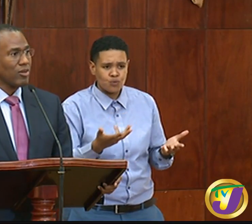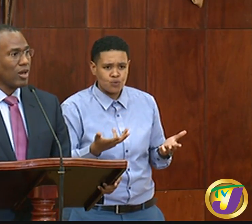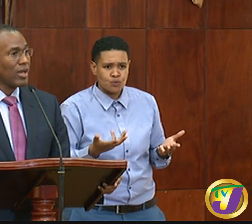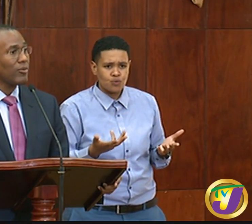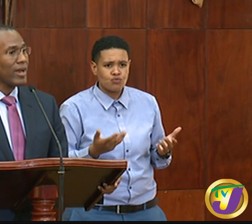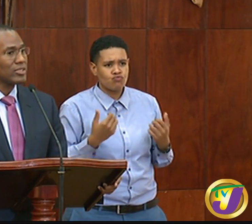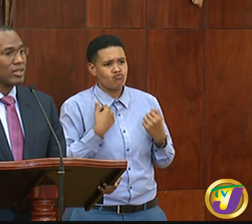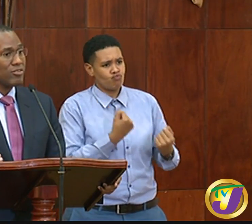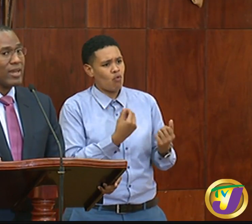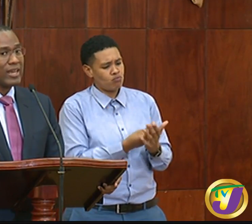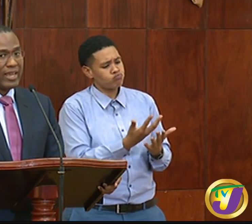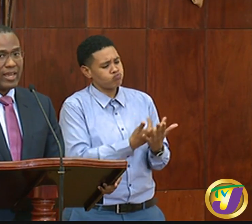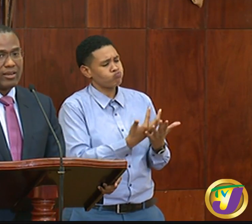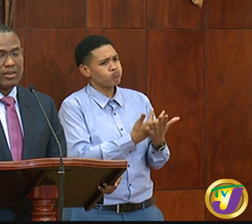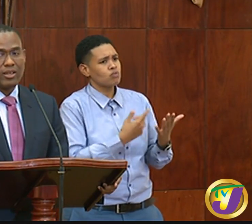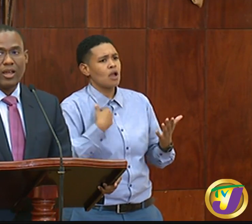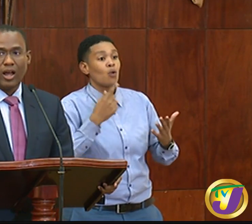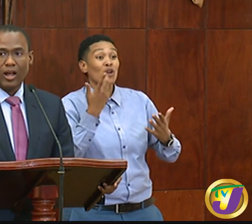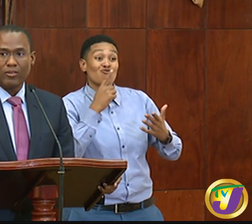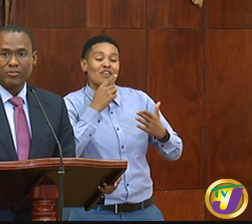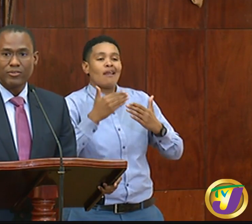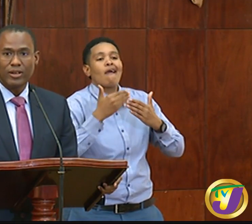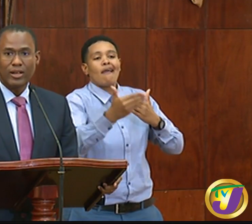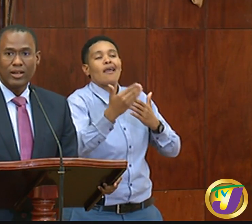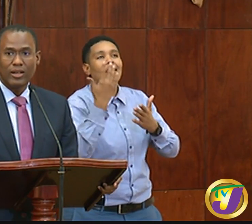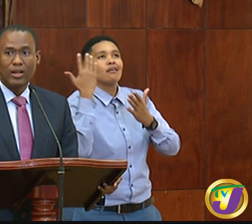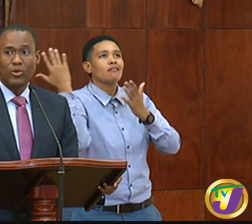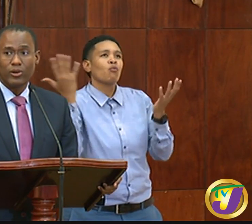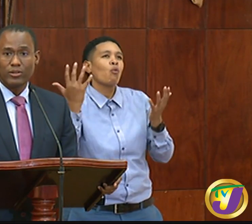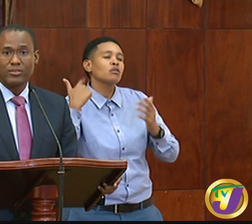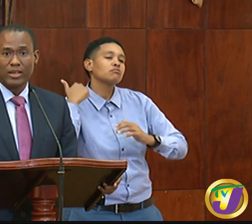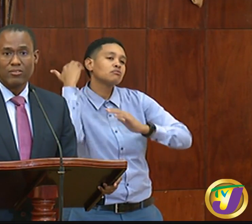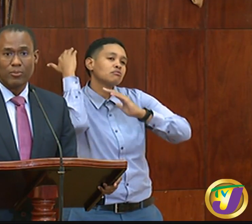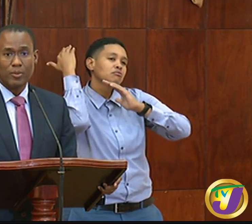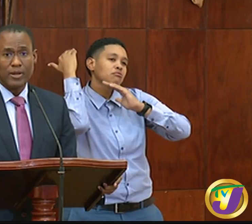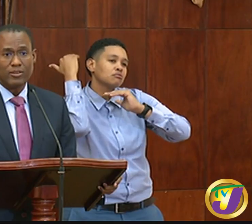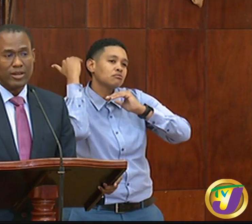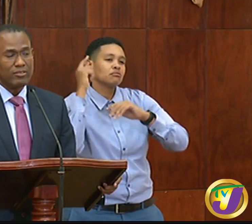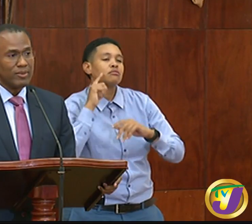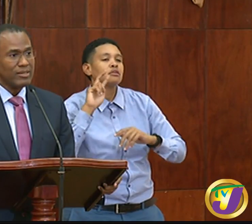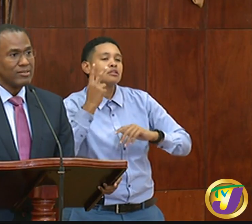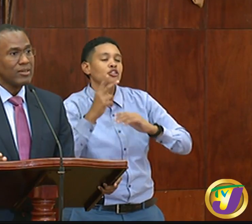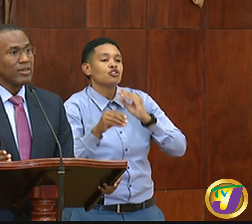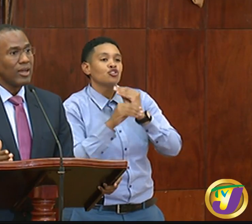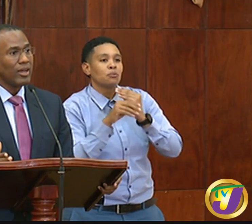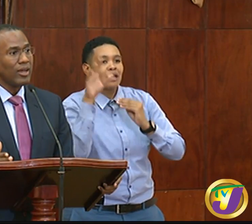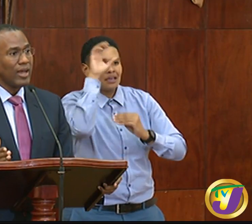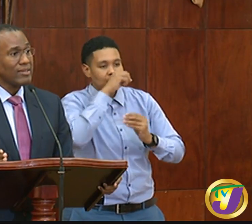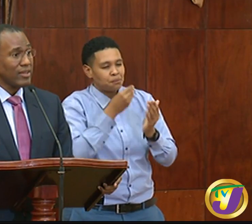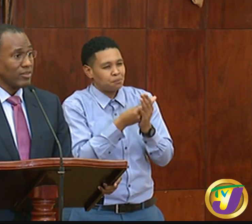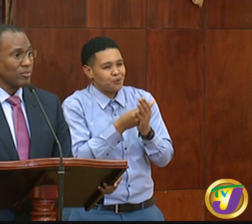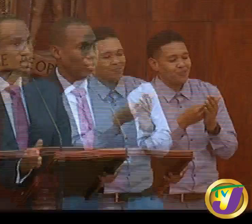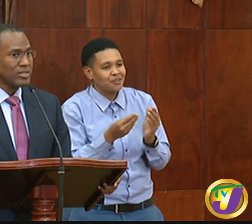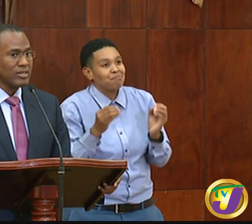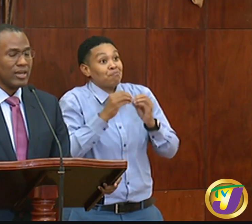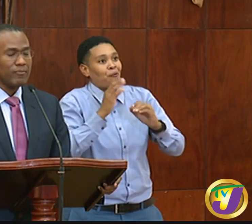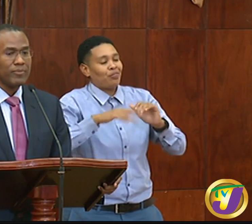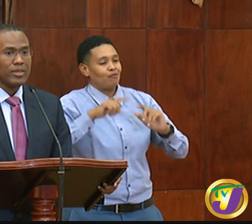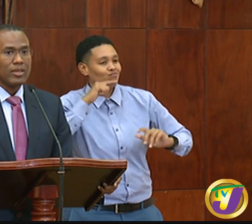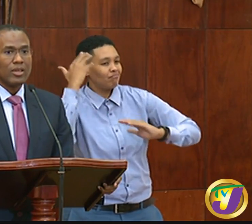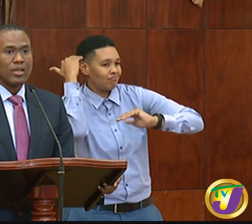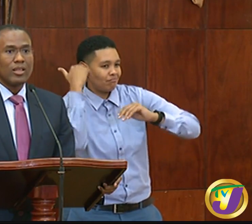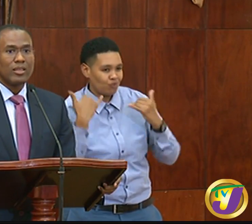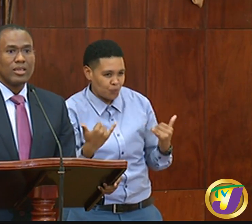remain strong, and we're actually tracking ahead of our second supplementary estimates as at this point in